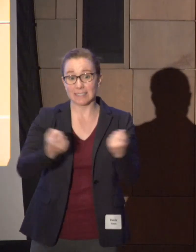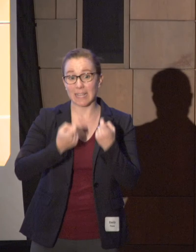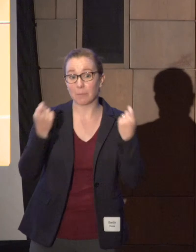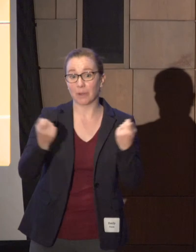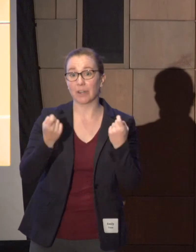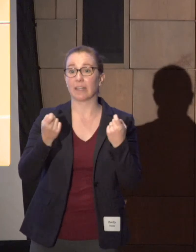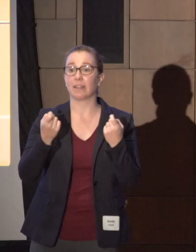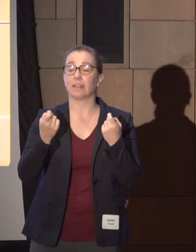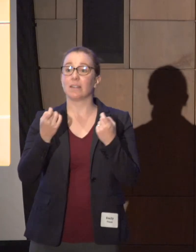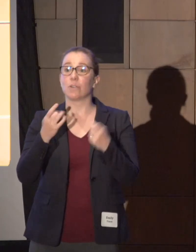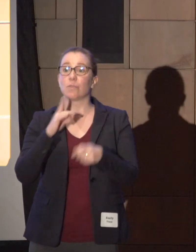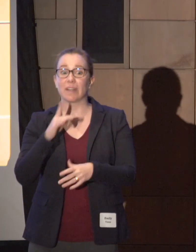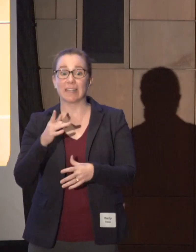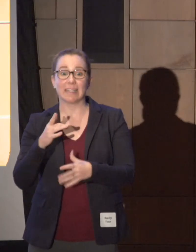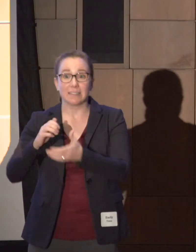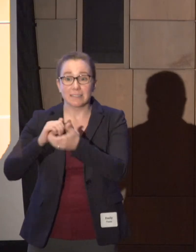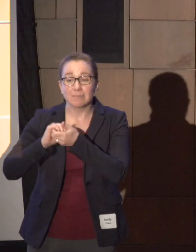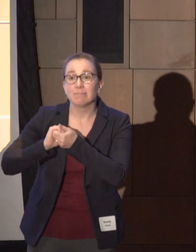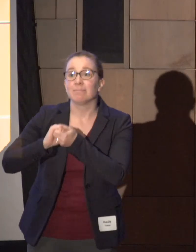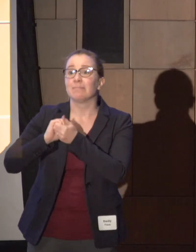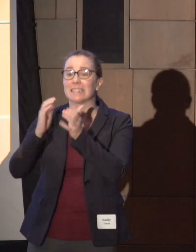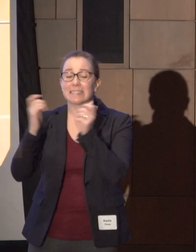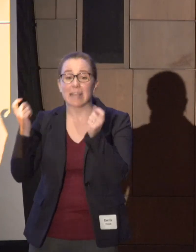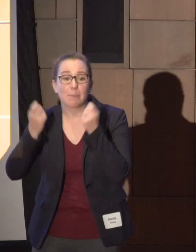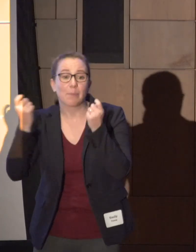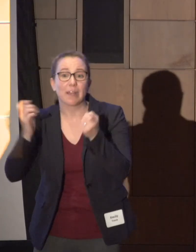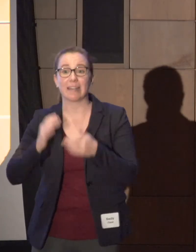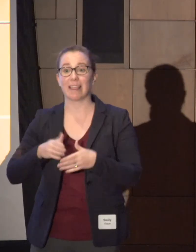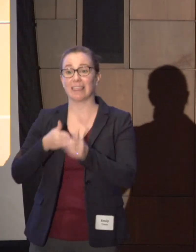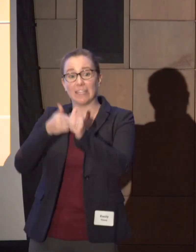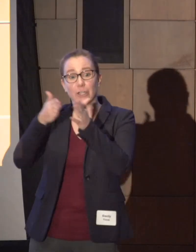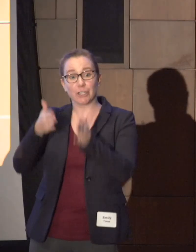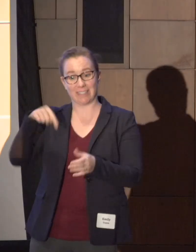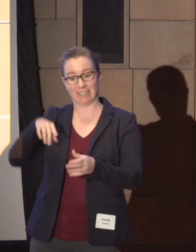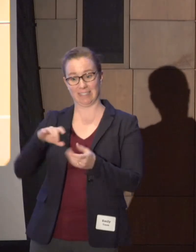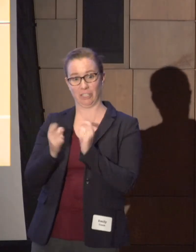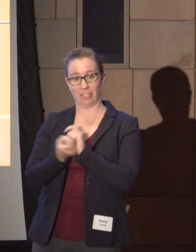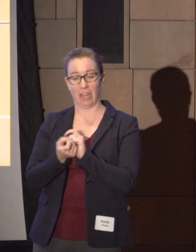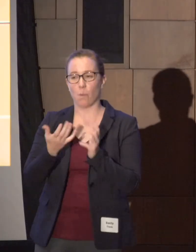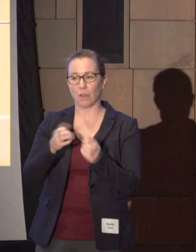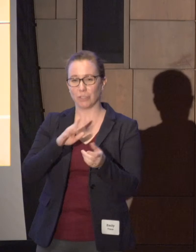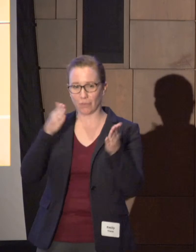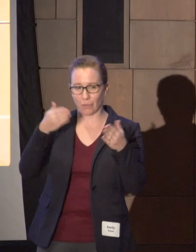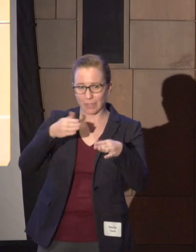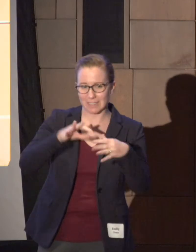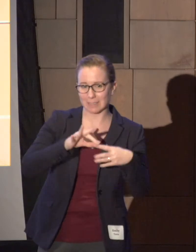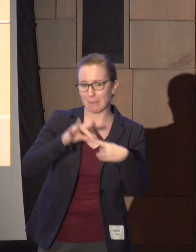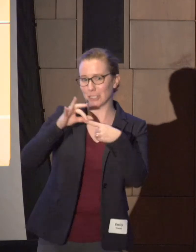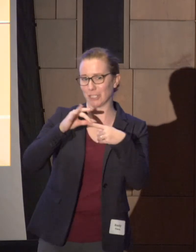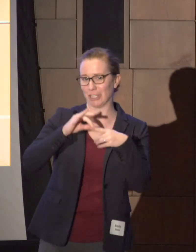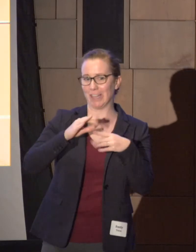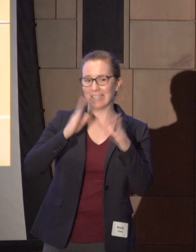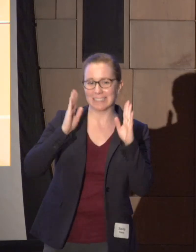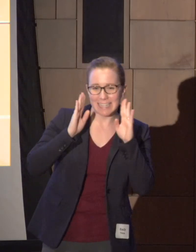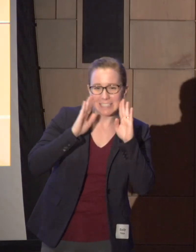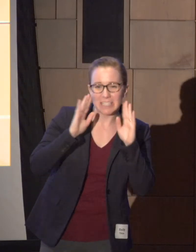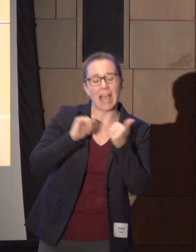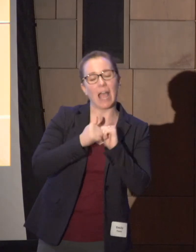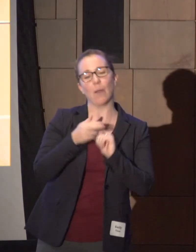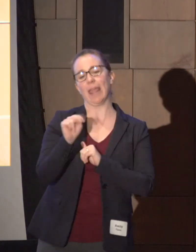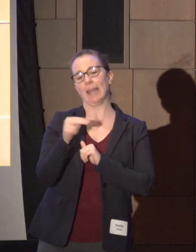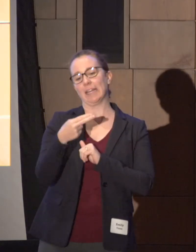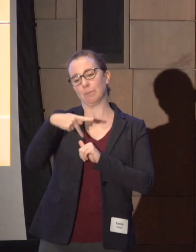young leaders of a fast-changing New Hampshire, I also want to draw special attention to how NHPR is serving our